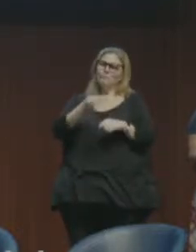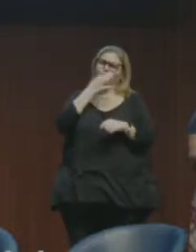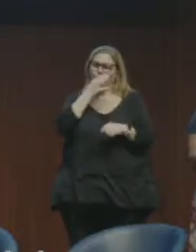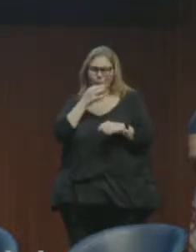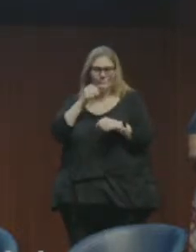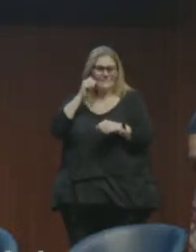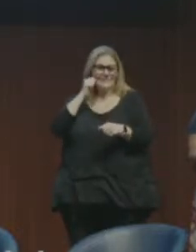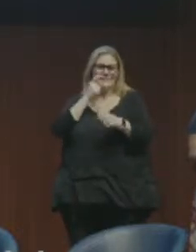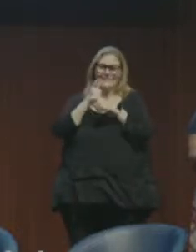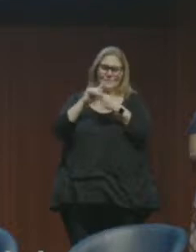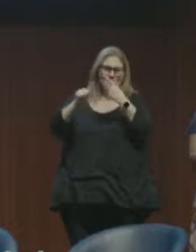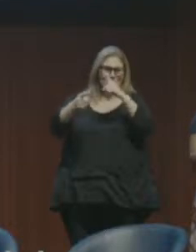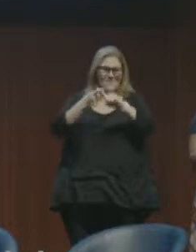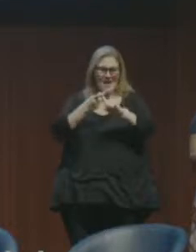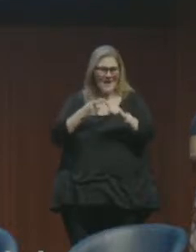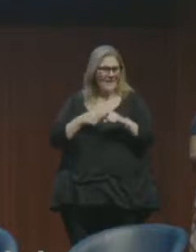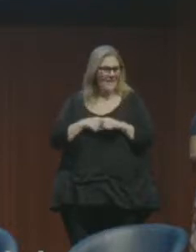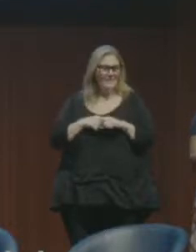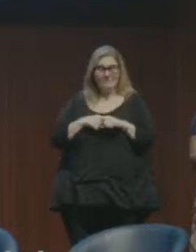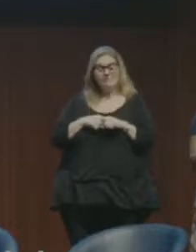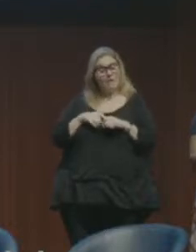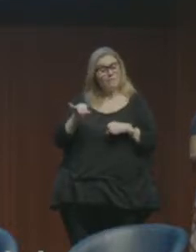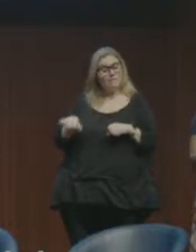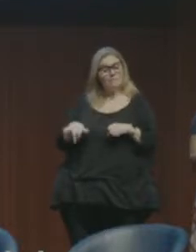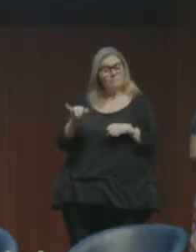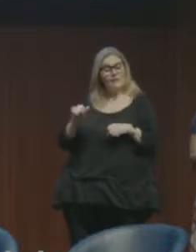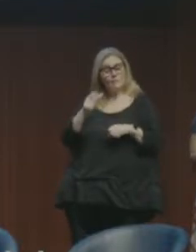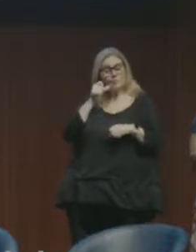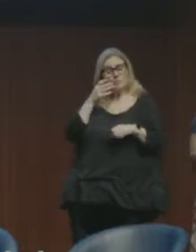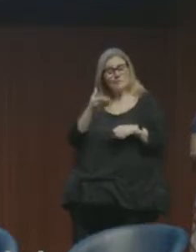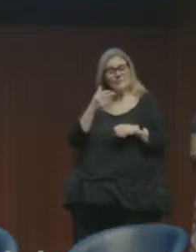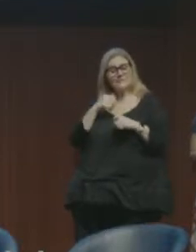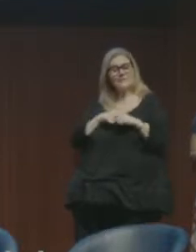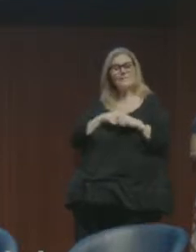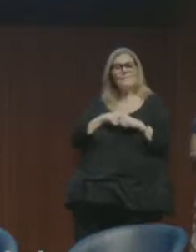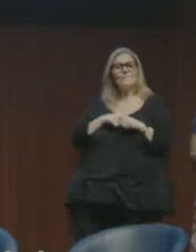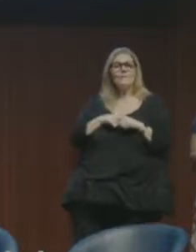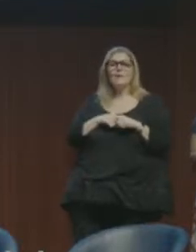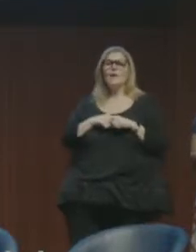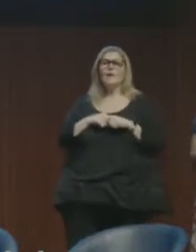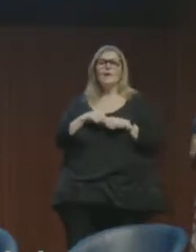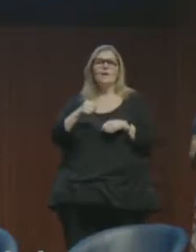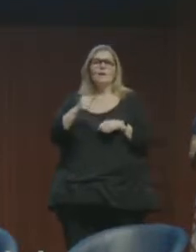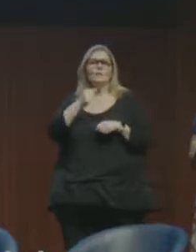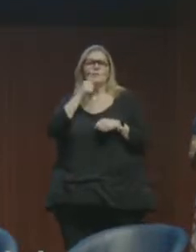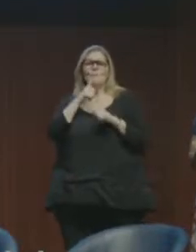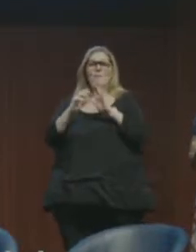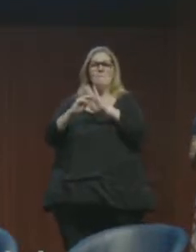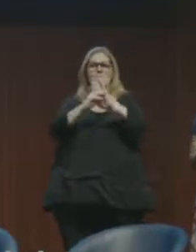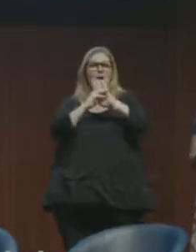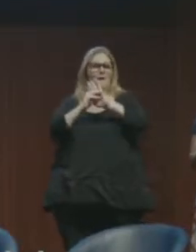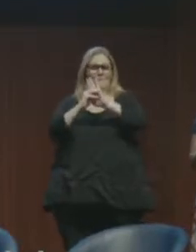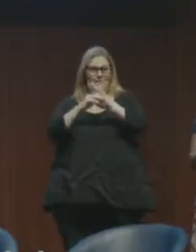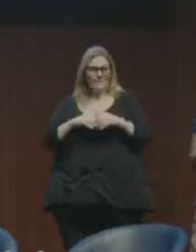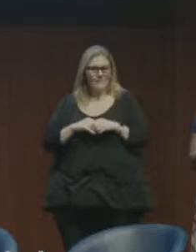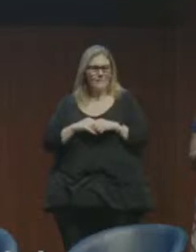friend. Yeah, that's who she is. Supermodel look, modern day mommy.